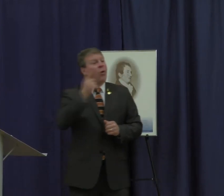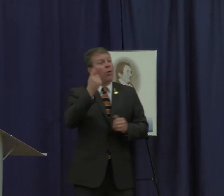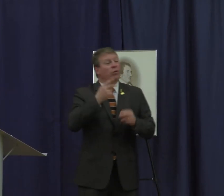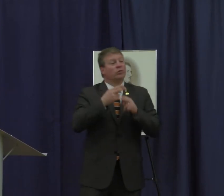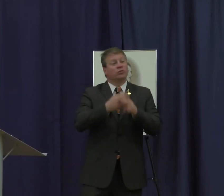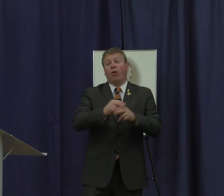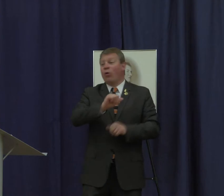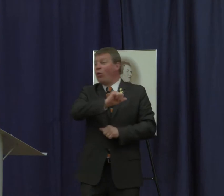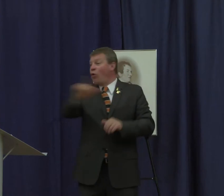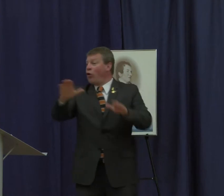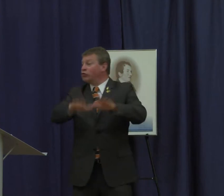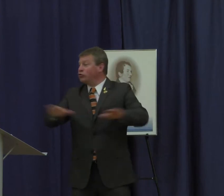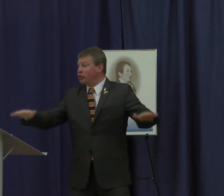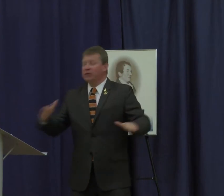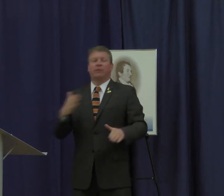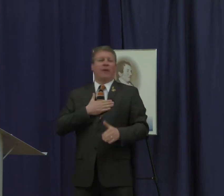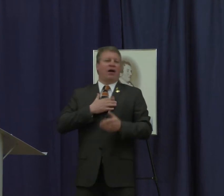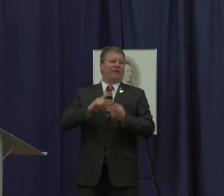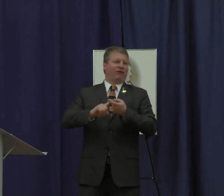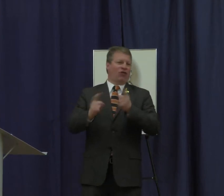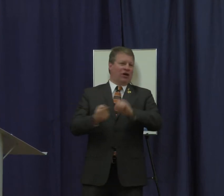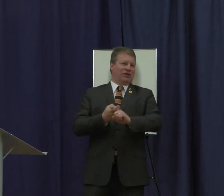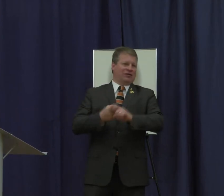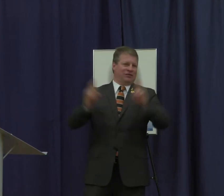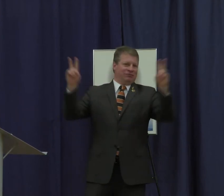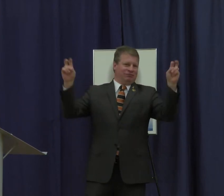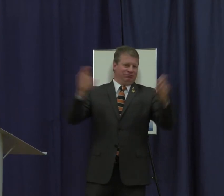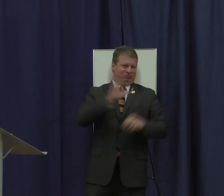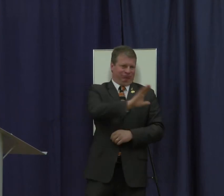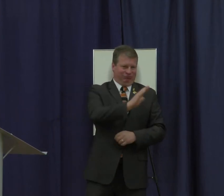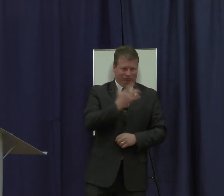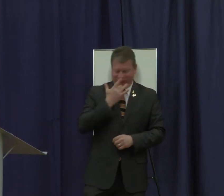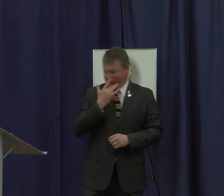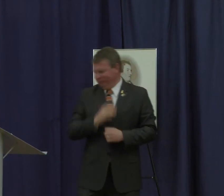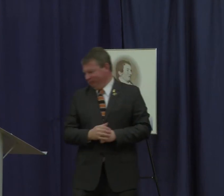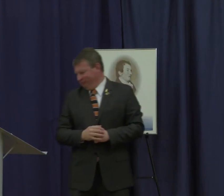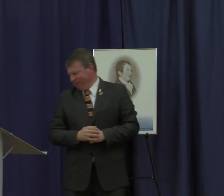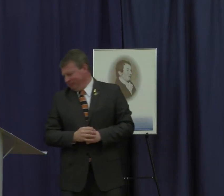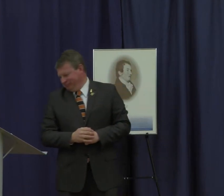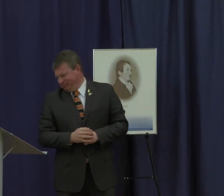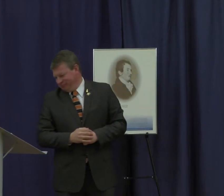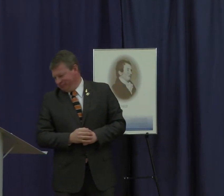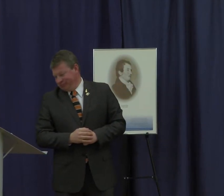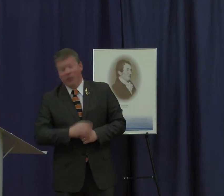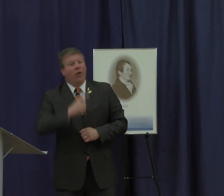we're having. She always calls all children my friend.